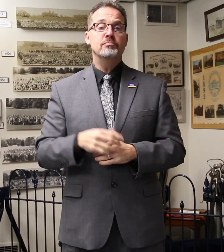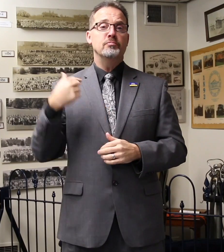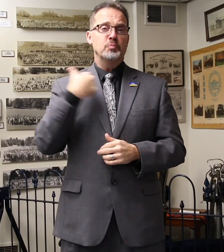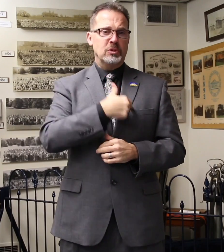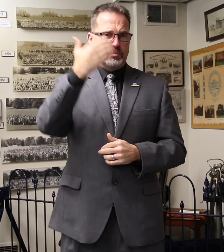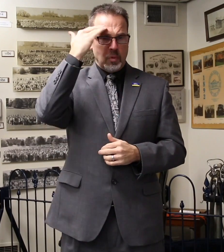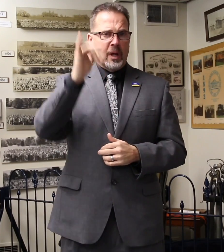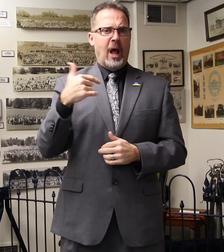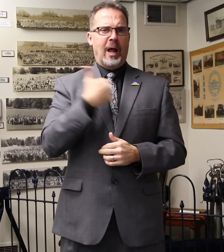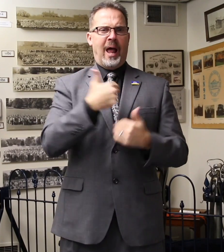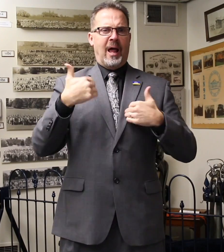to in January.